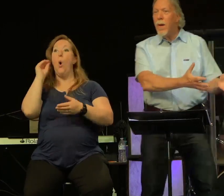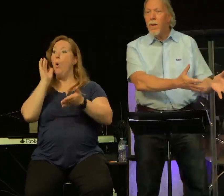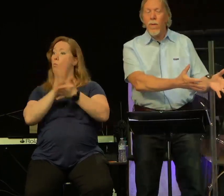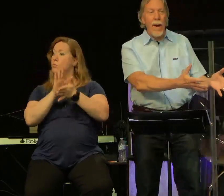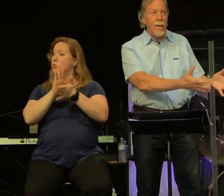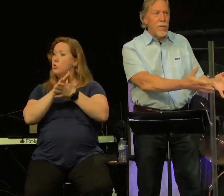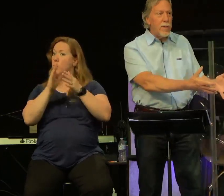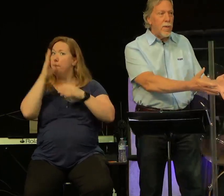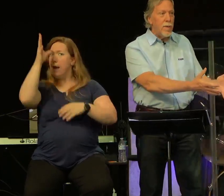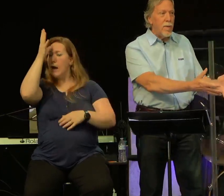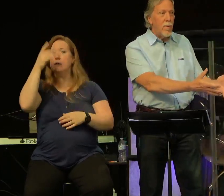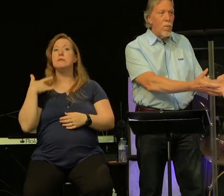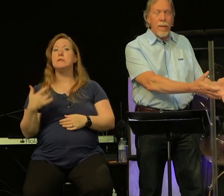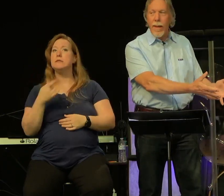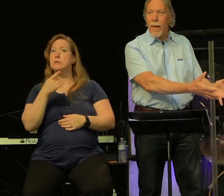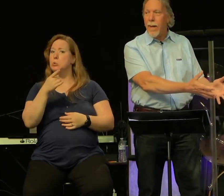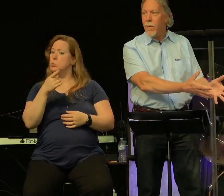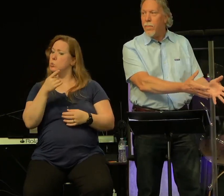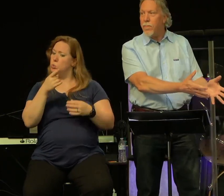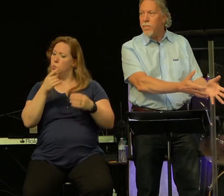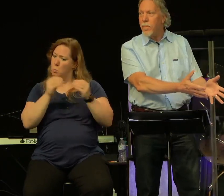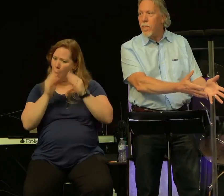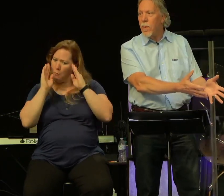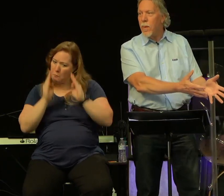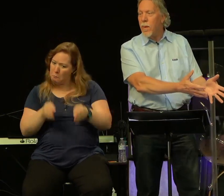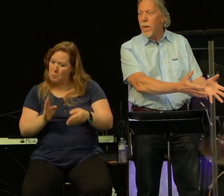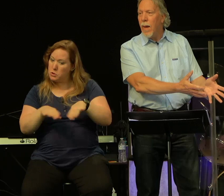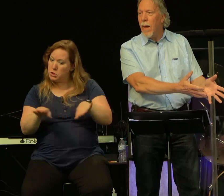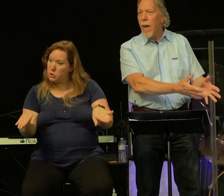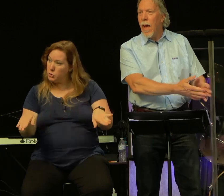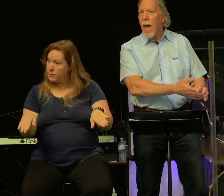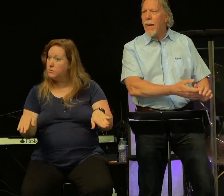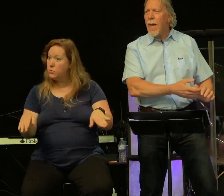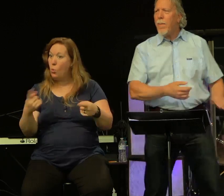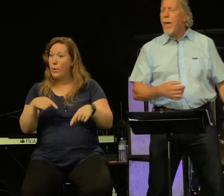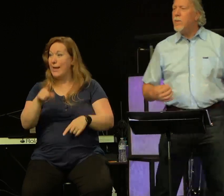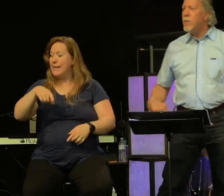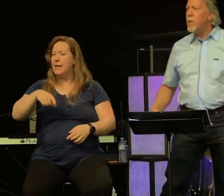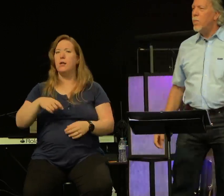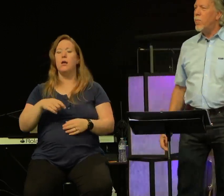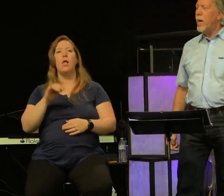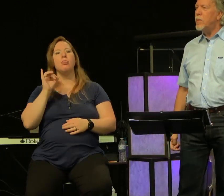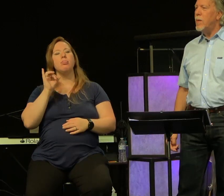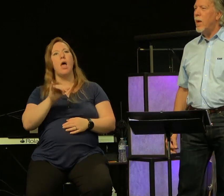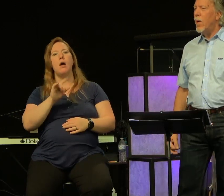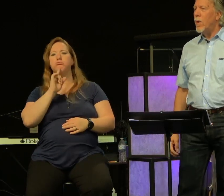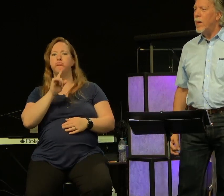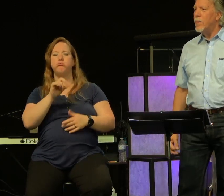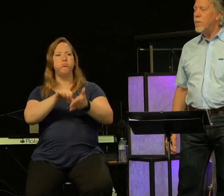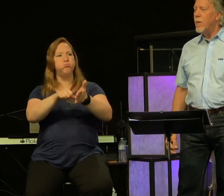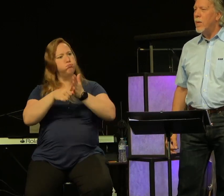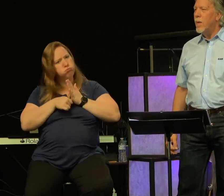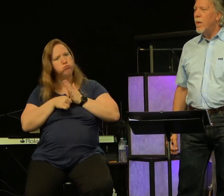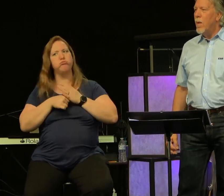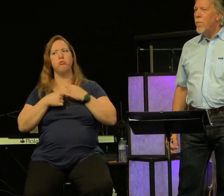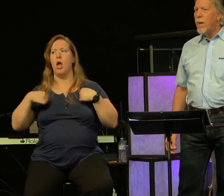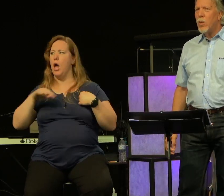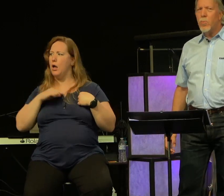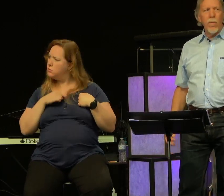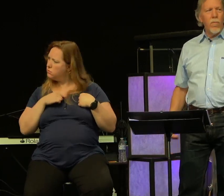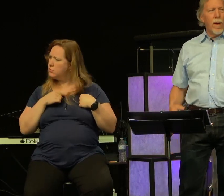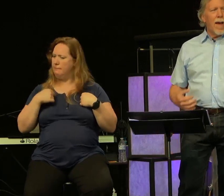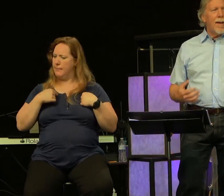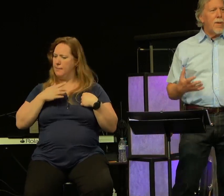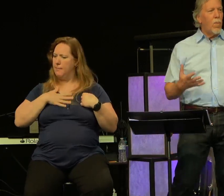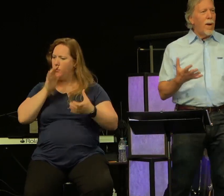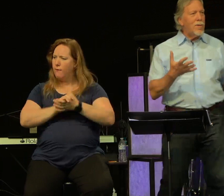their undivided attention when they needed them. And that made such an impression on us, because